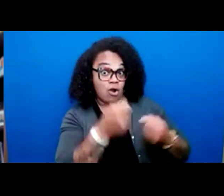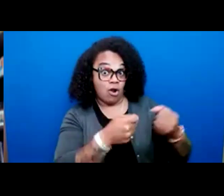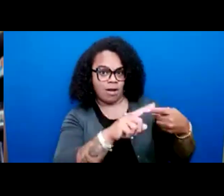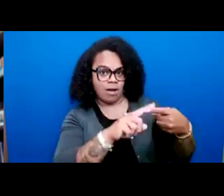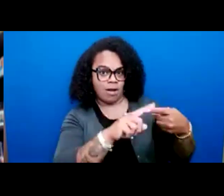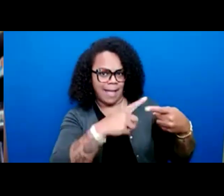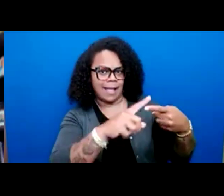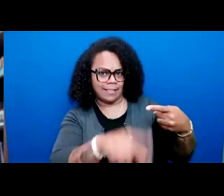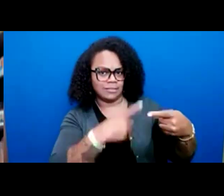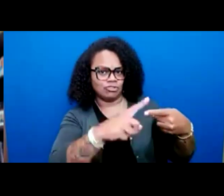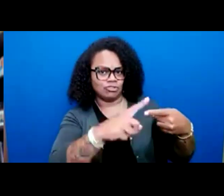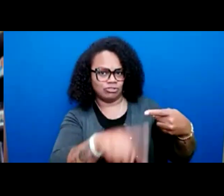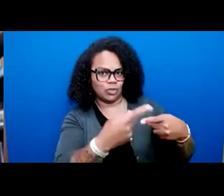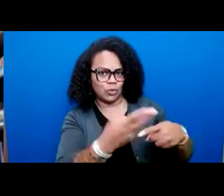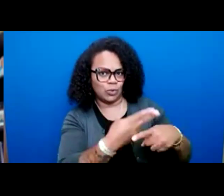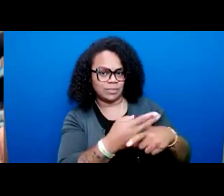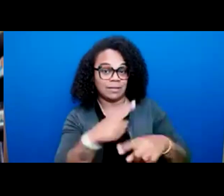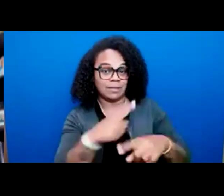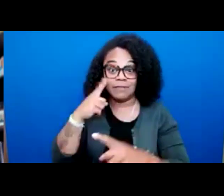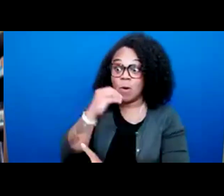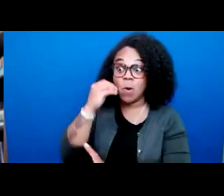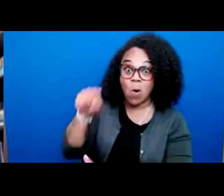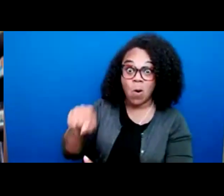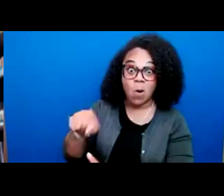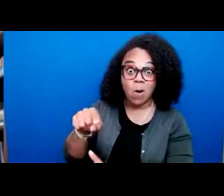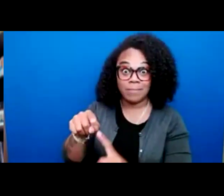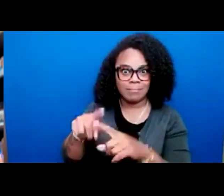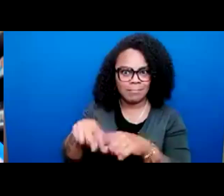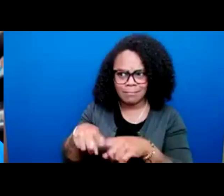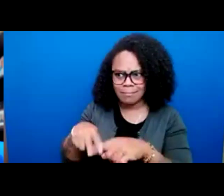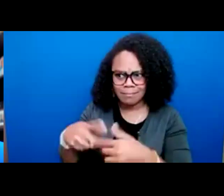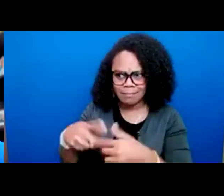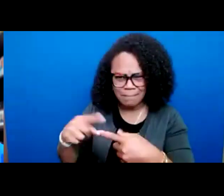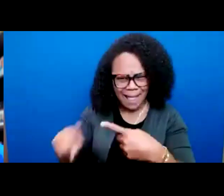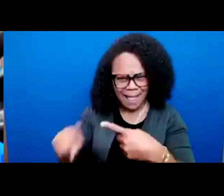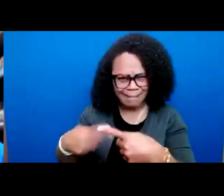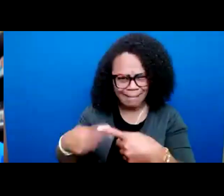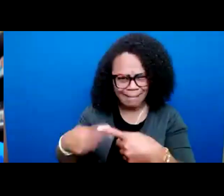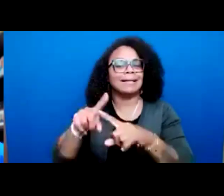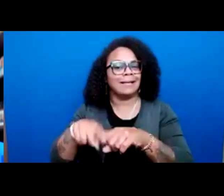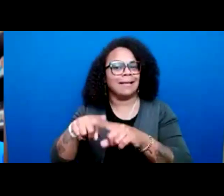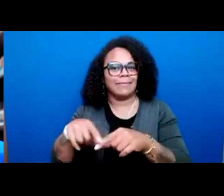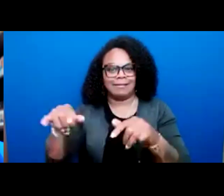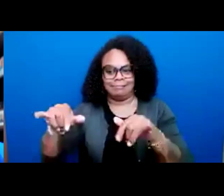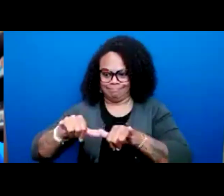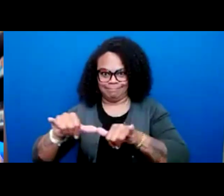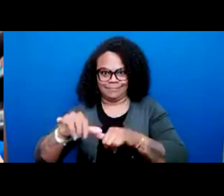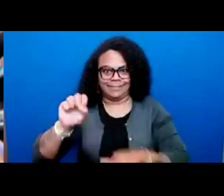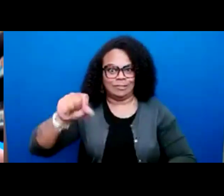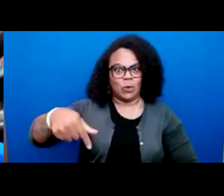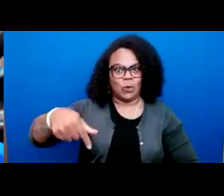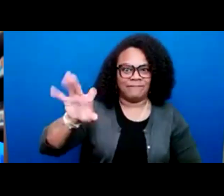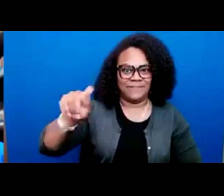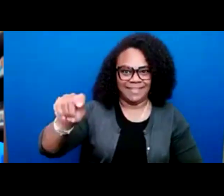space? Square feet. I'm just trying to make sure I'm the last presenter, so I want to make sure I have everybody still.